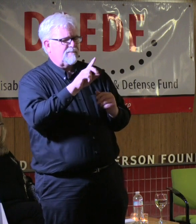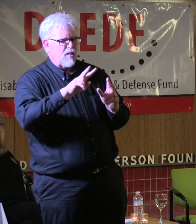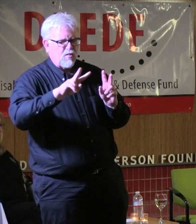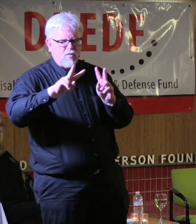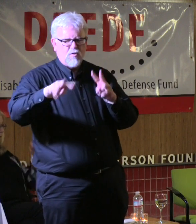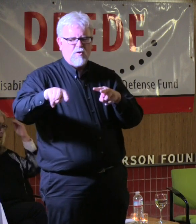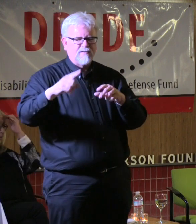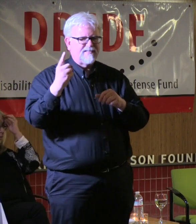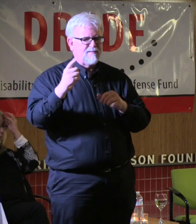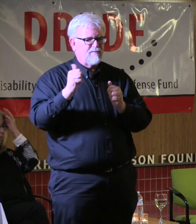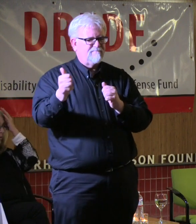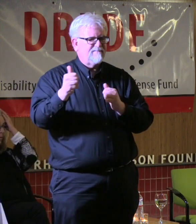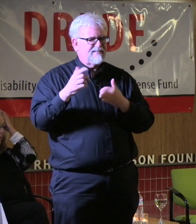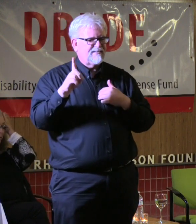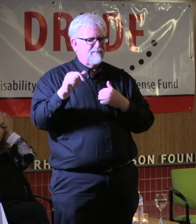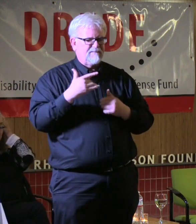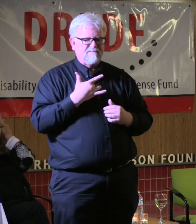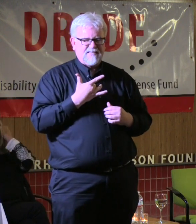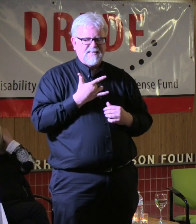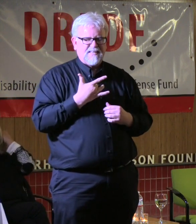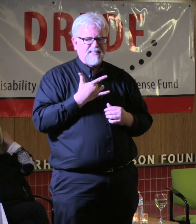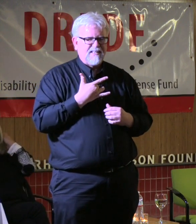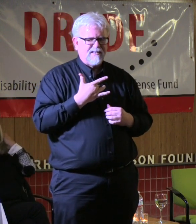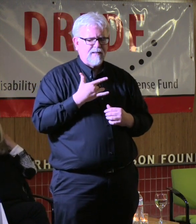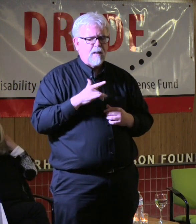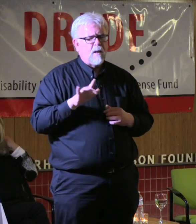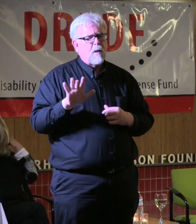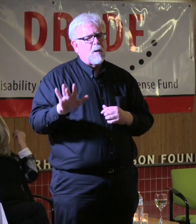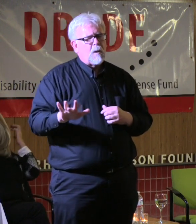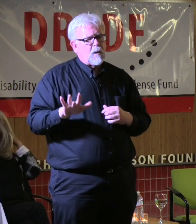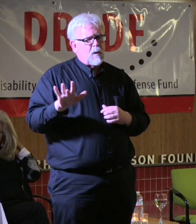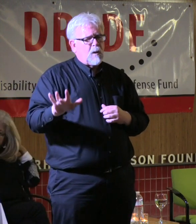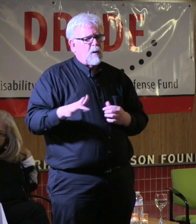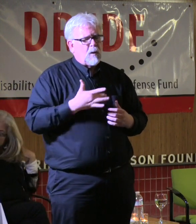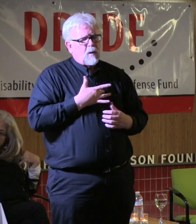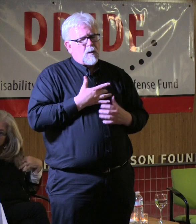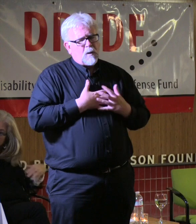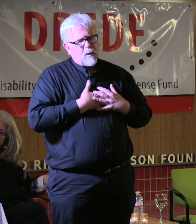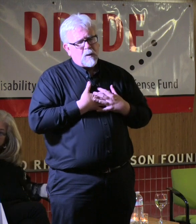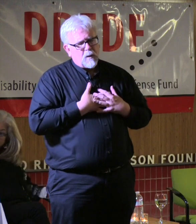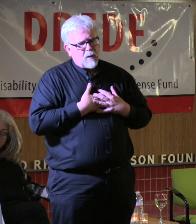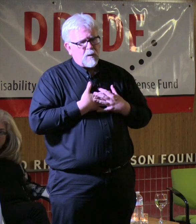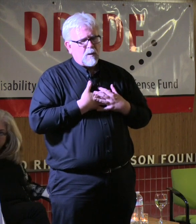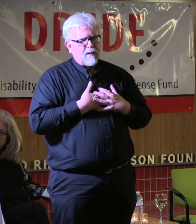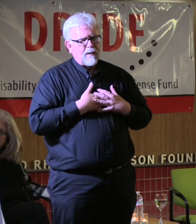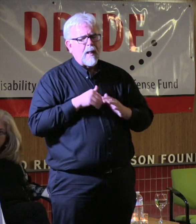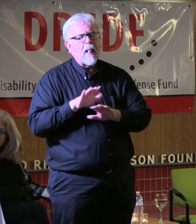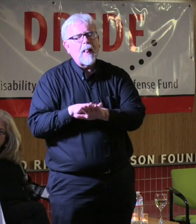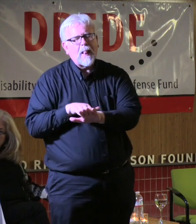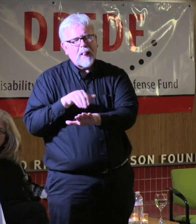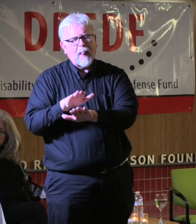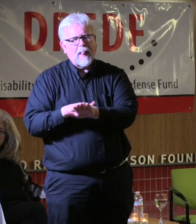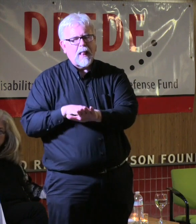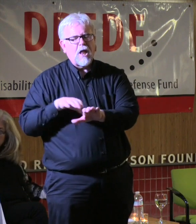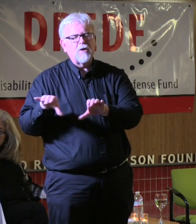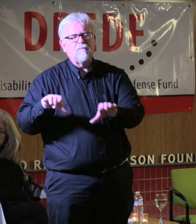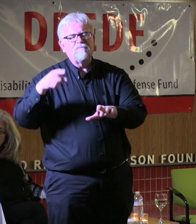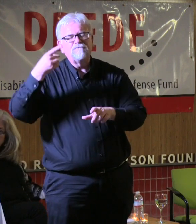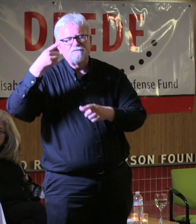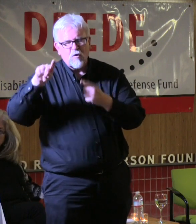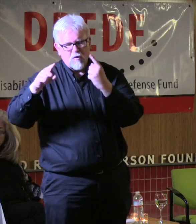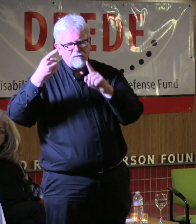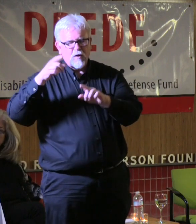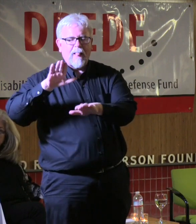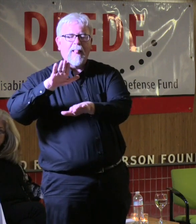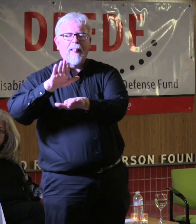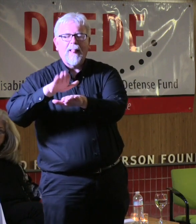someone with a disability and they feel that they have to pity them. And they have to patronize. They have to pat you